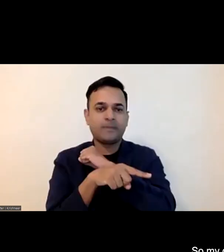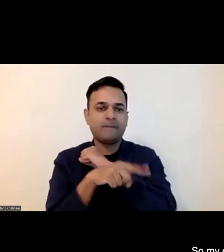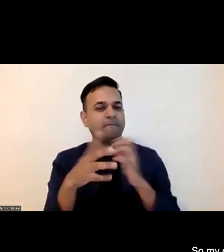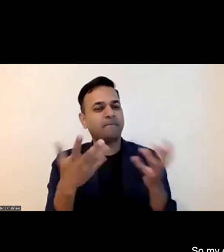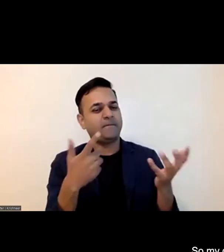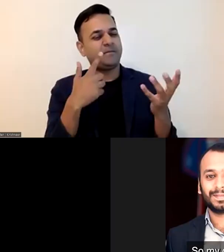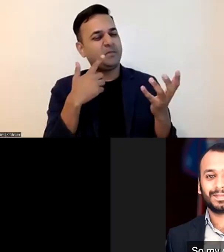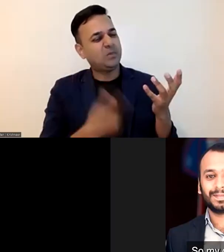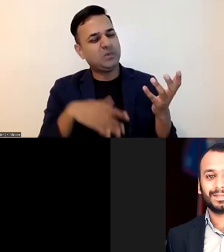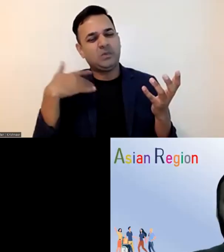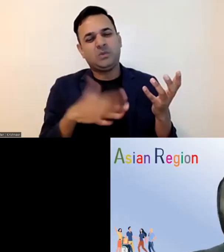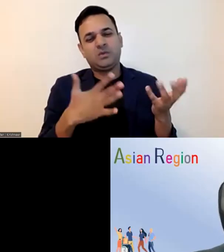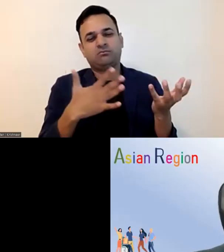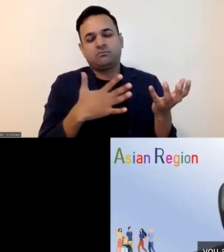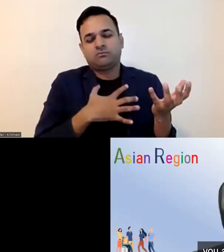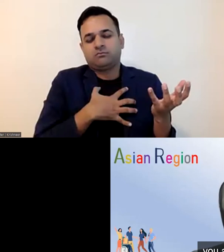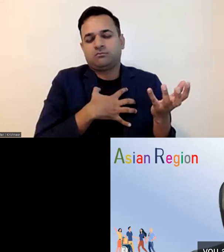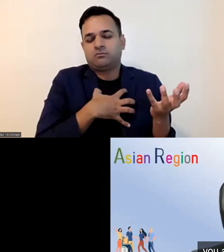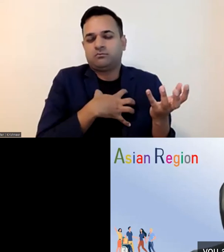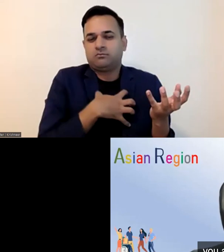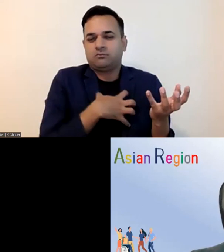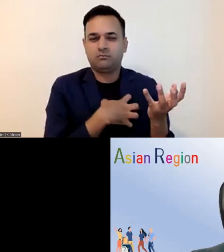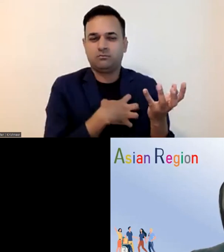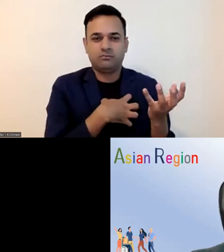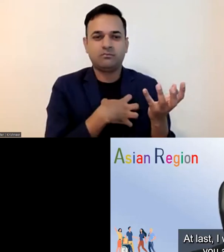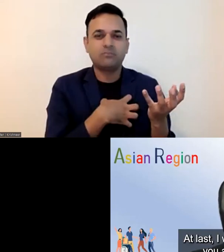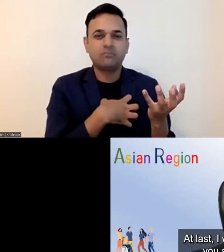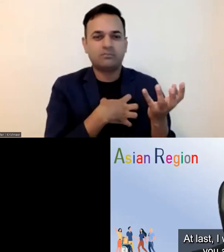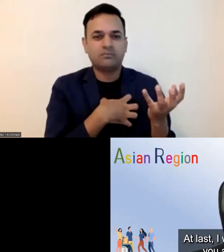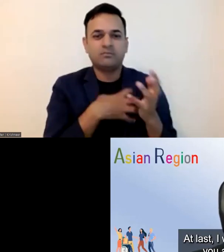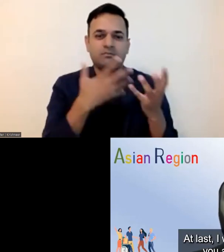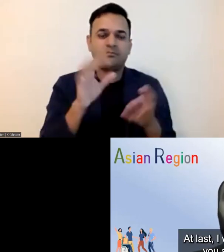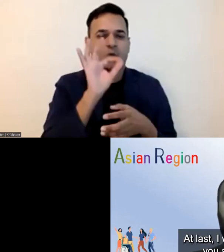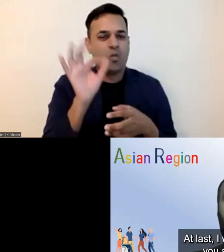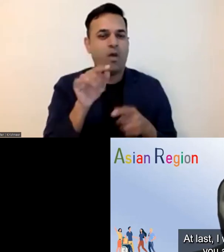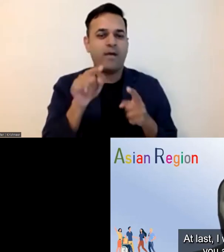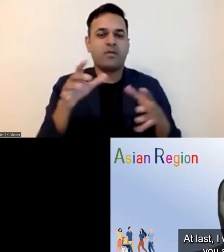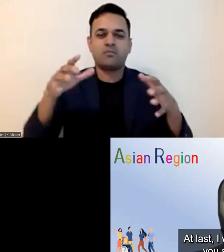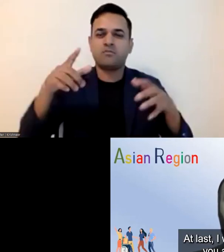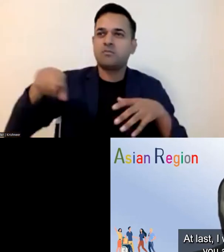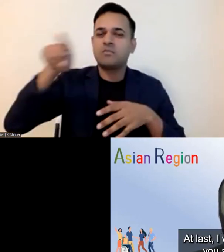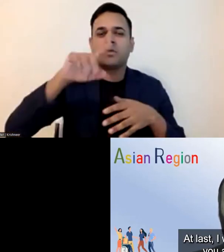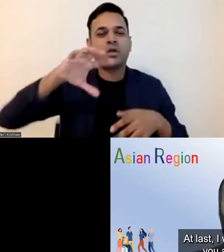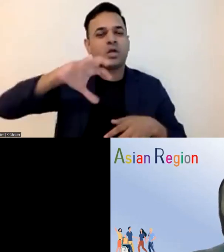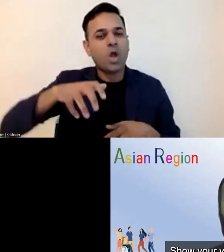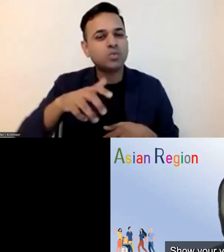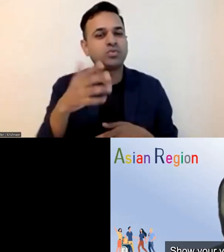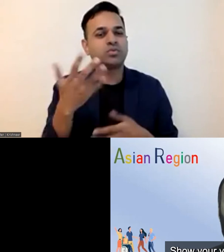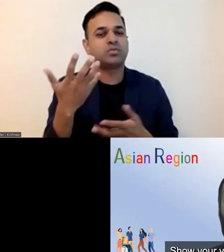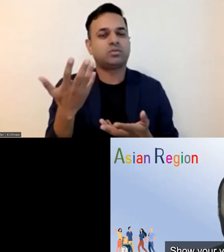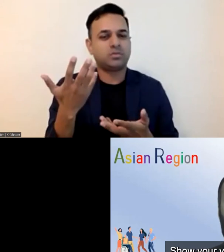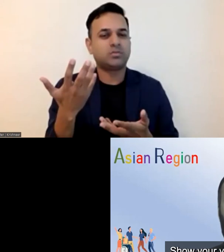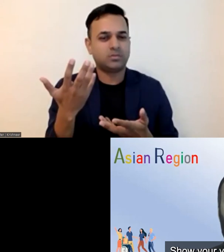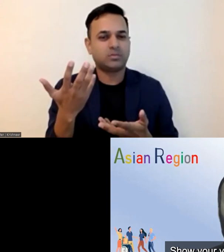So, my dear buddies, you are unique. At last, I want to say, yes, you are unique. Show